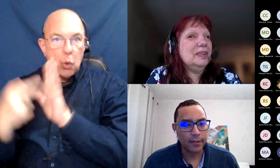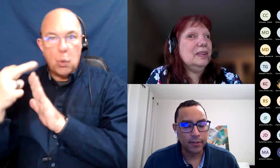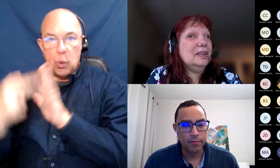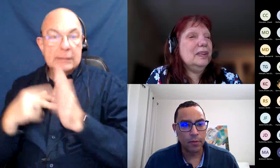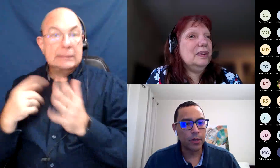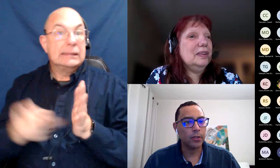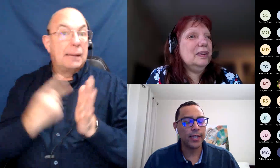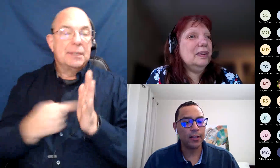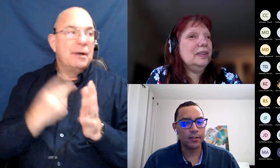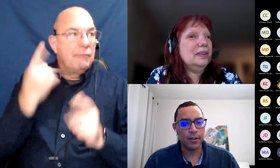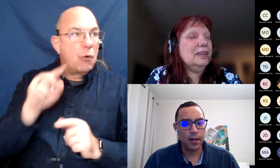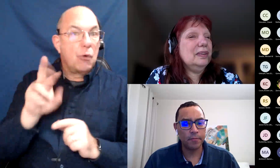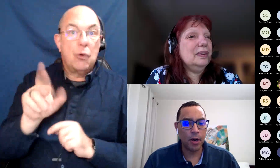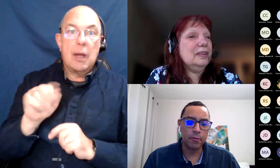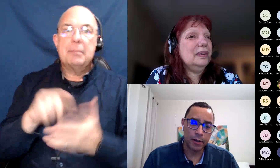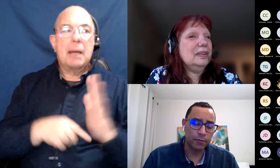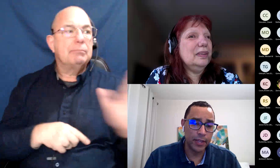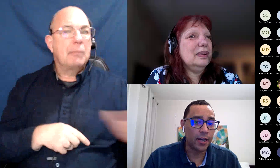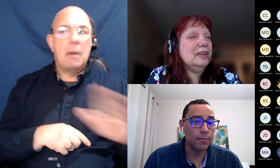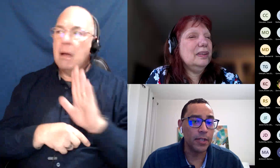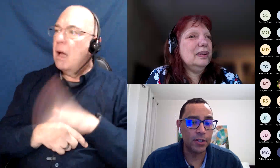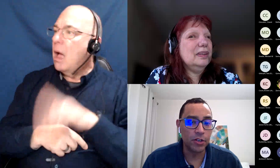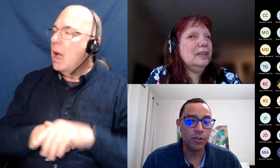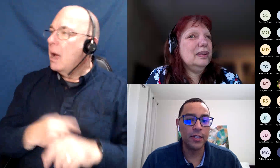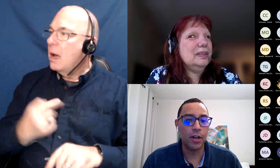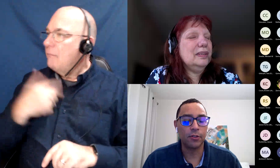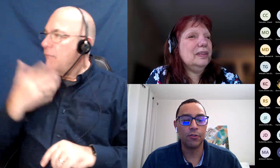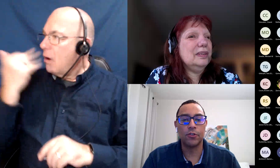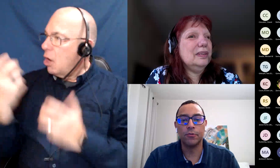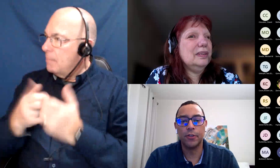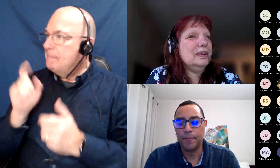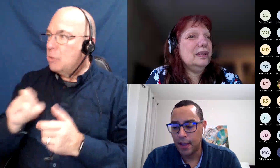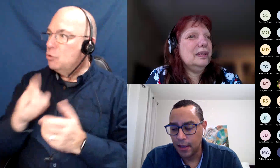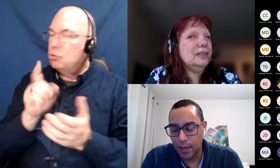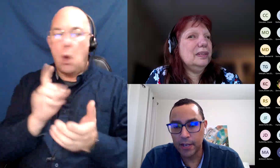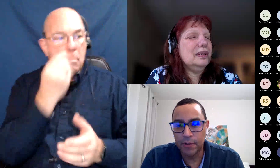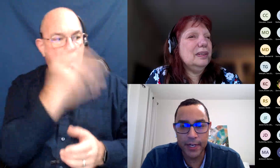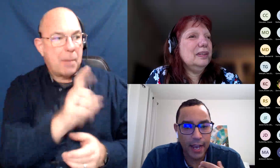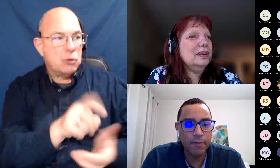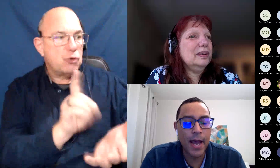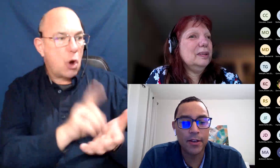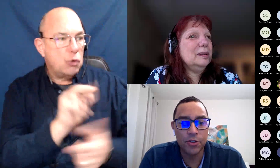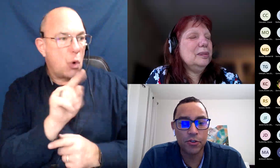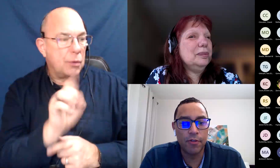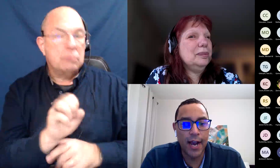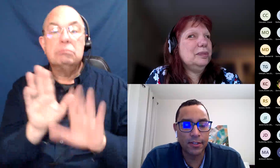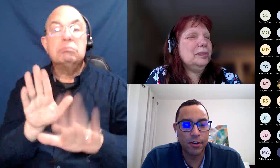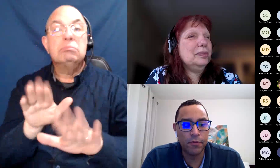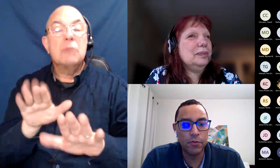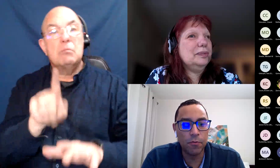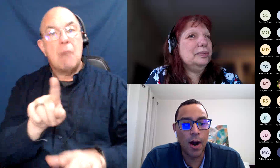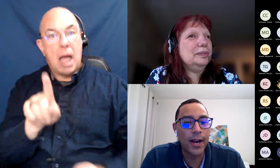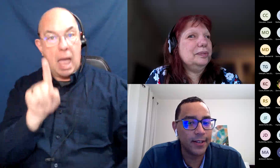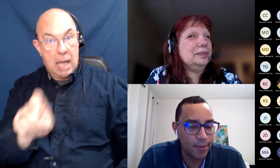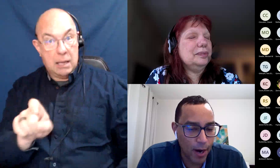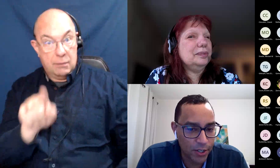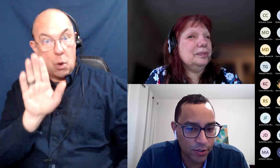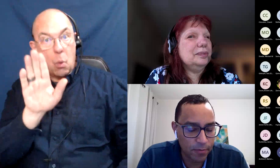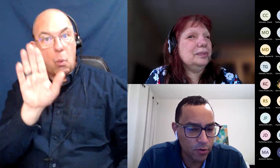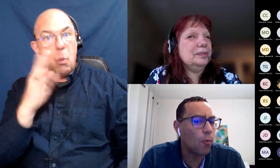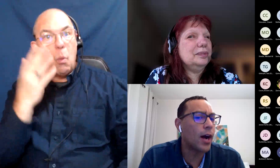for granted. Someone will tell us, oh, well, for that accommodation, you need a doctor's note. Well, I invite every managers to ask a few